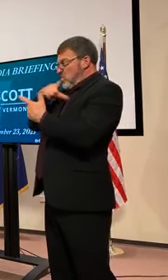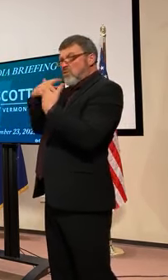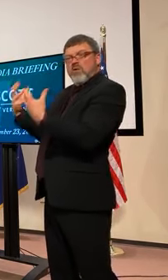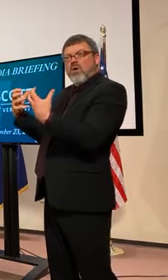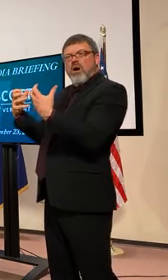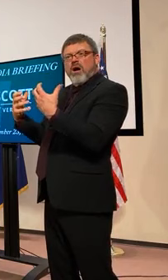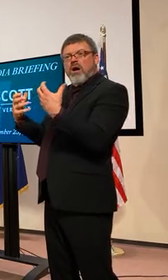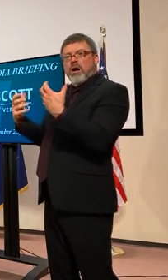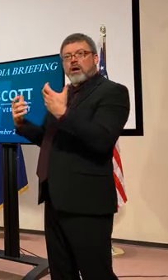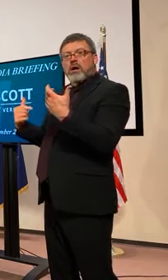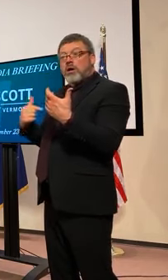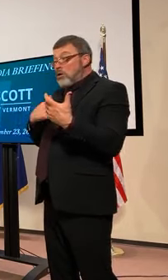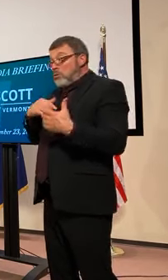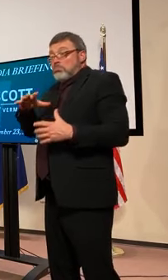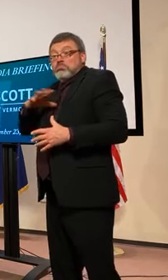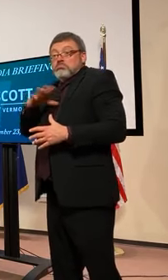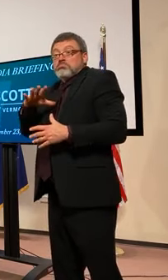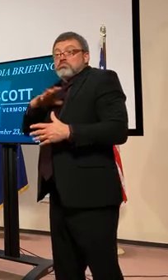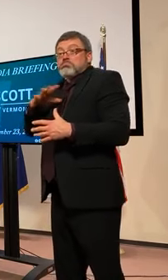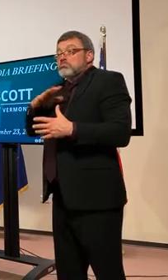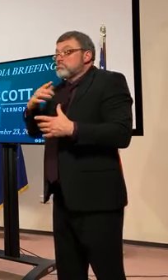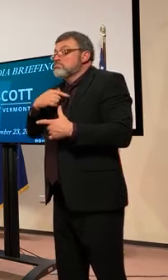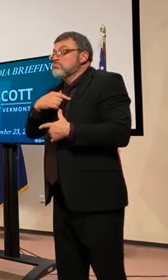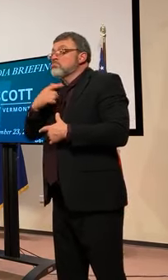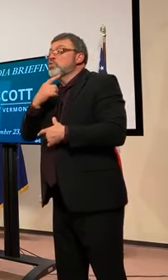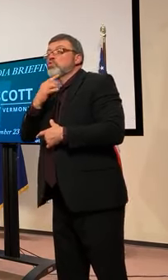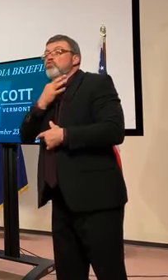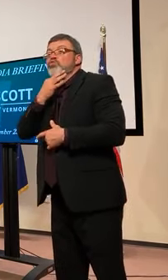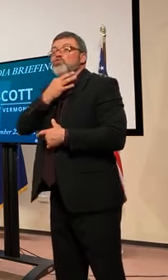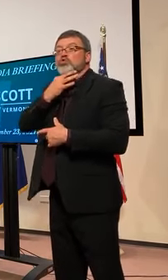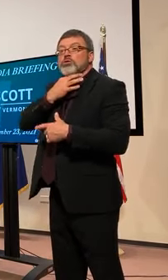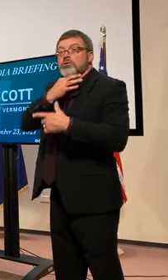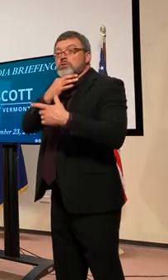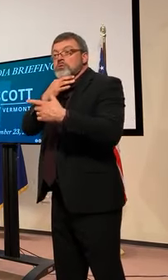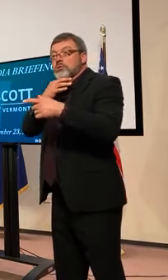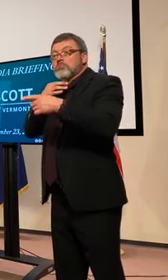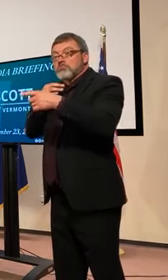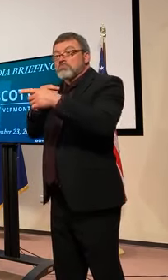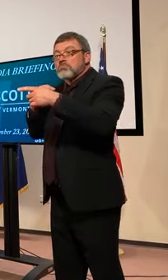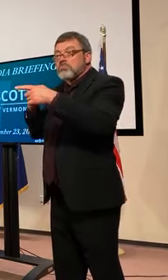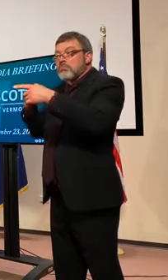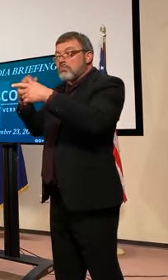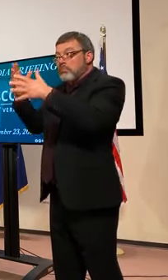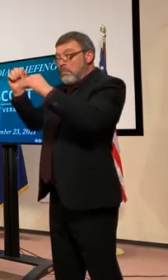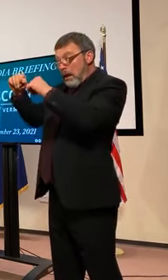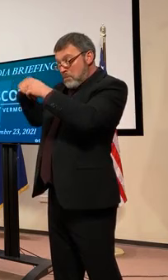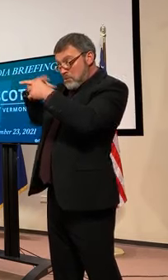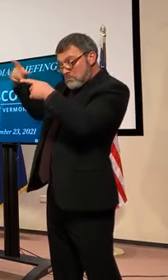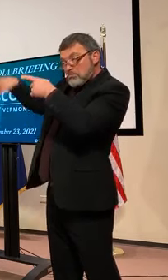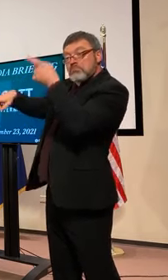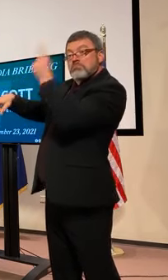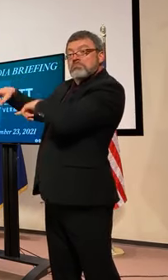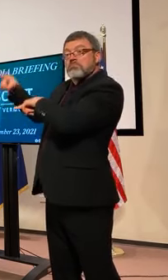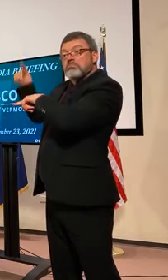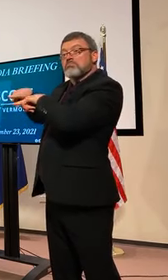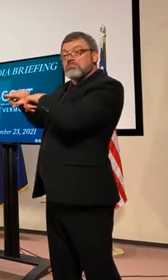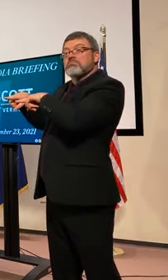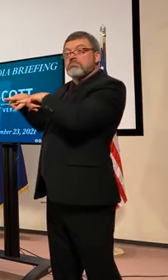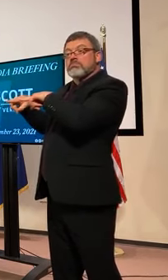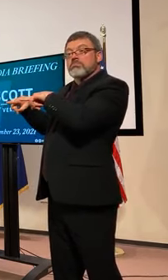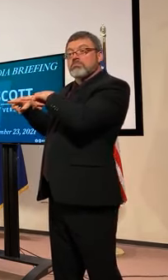interest and thought that's when I began to think that maybe this was the compromise that we needed to get